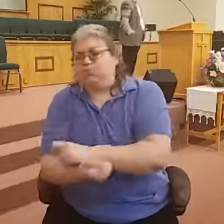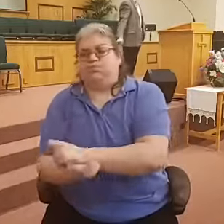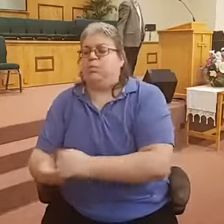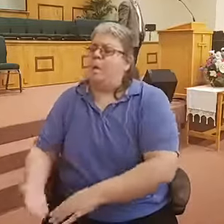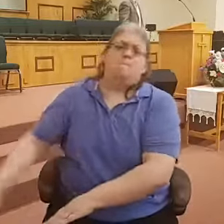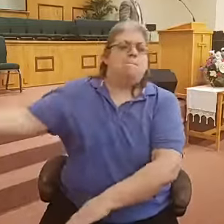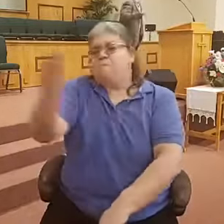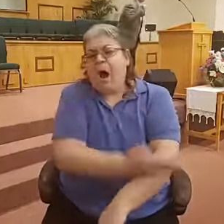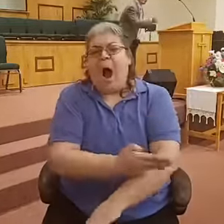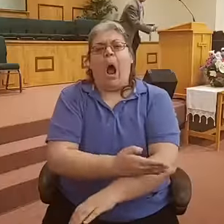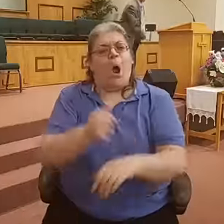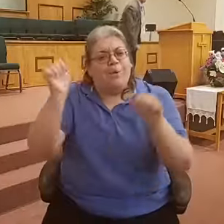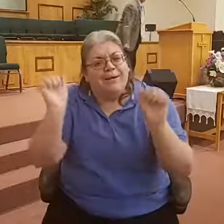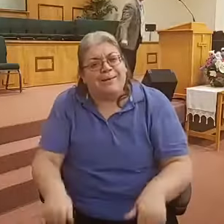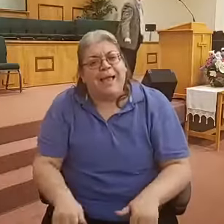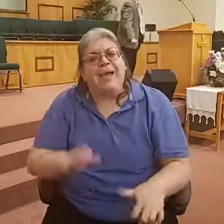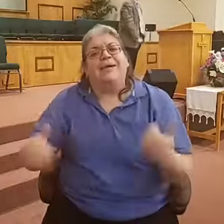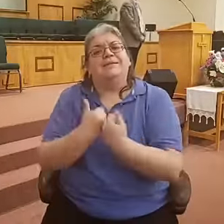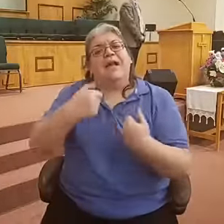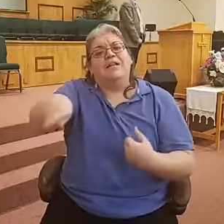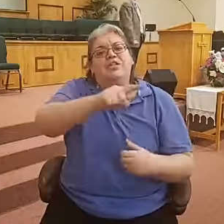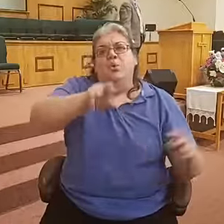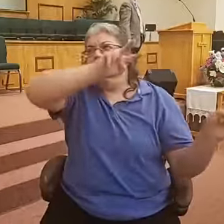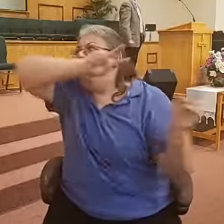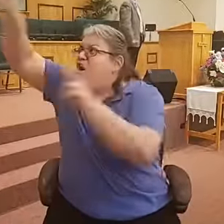you. Look to him.